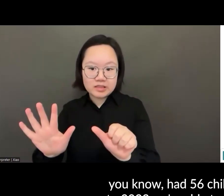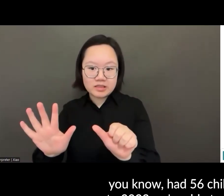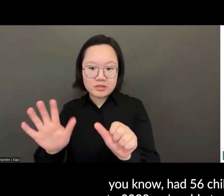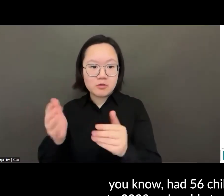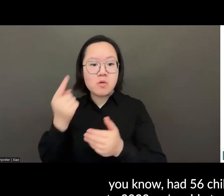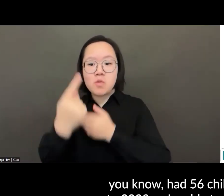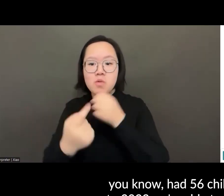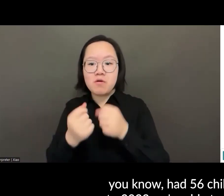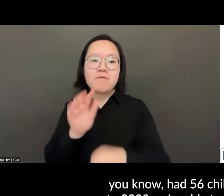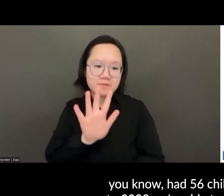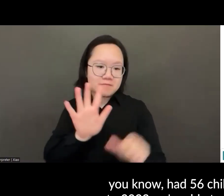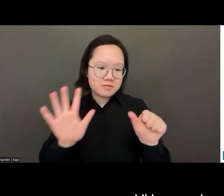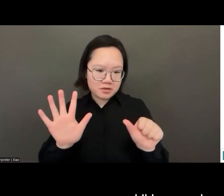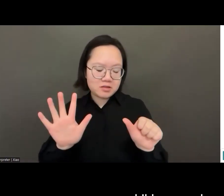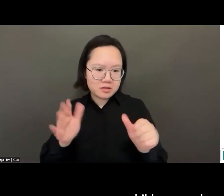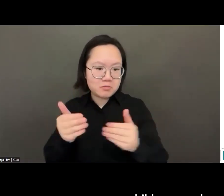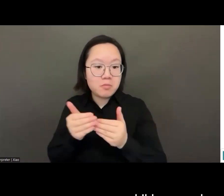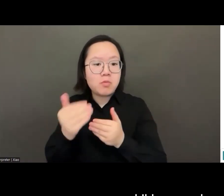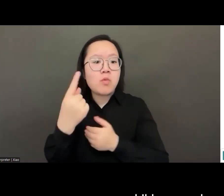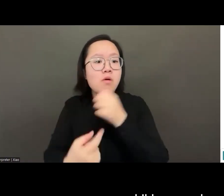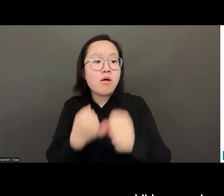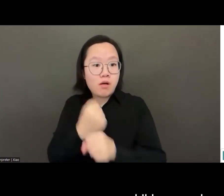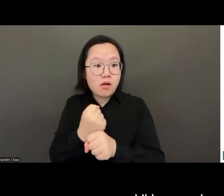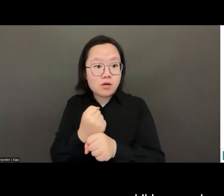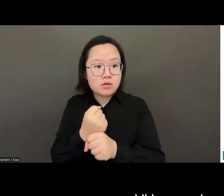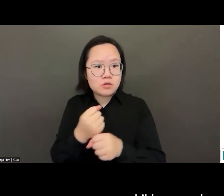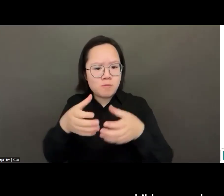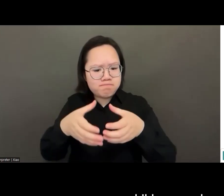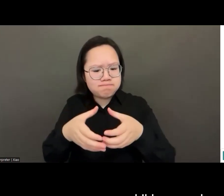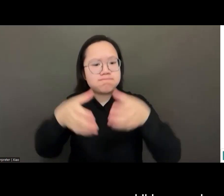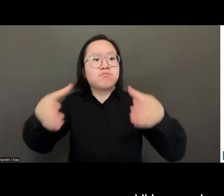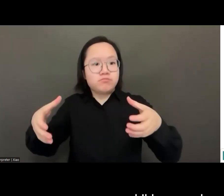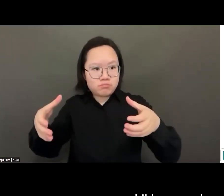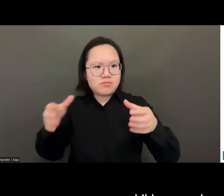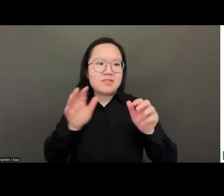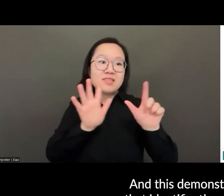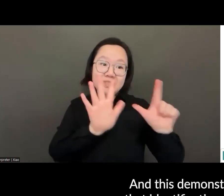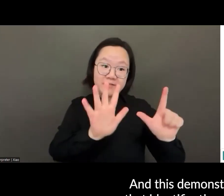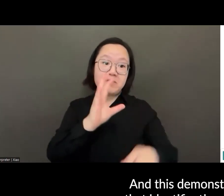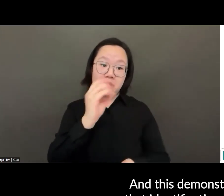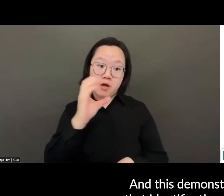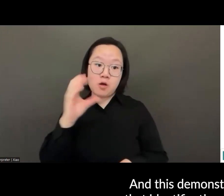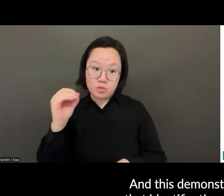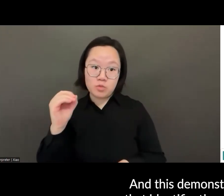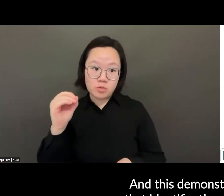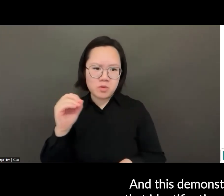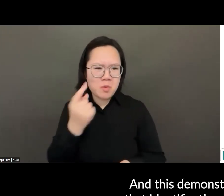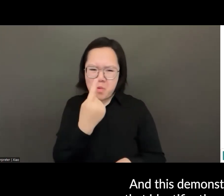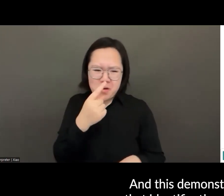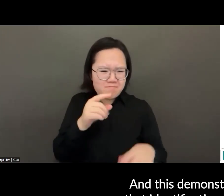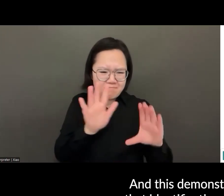to enroll more than 700 children, in one district. And this demonstrates,